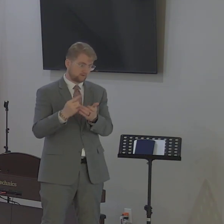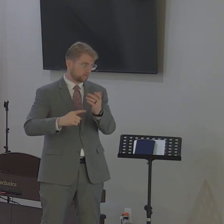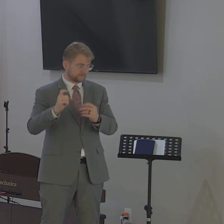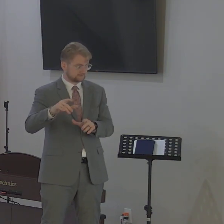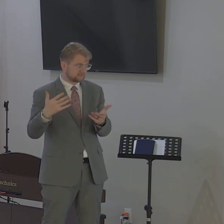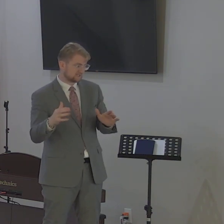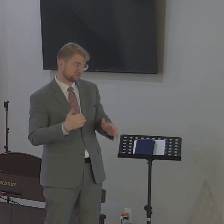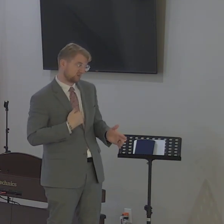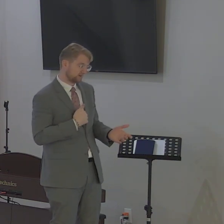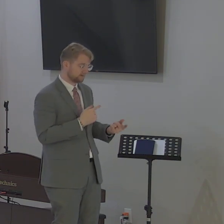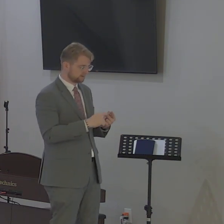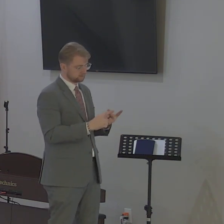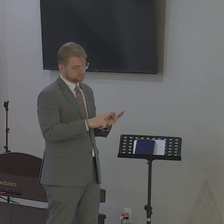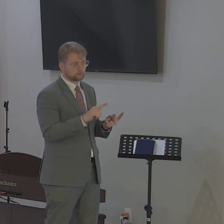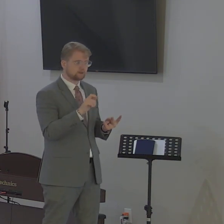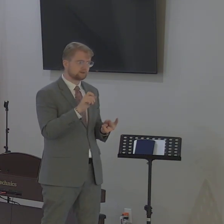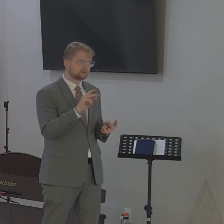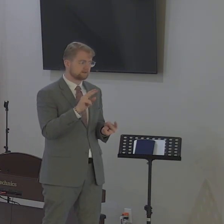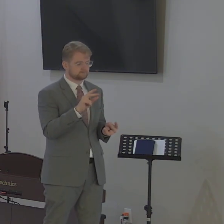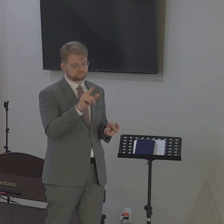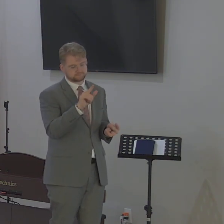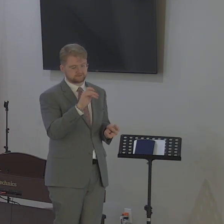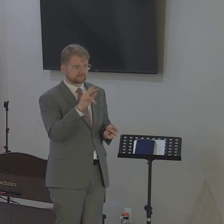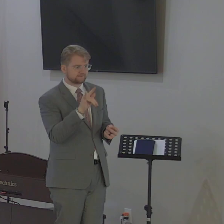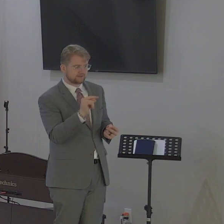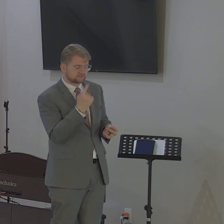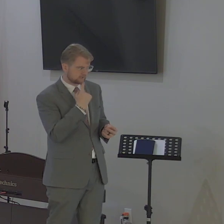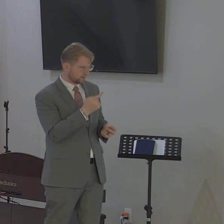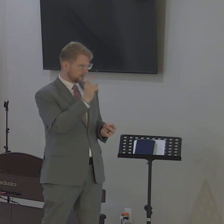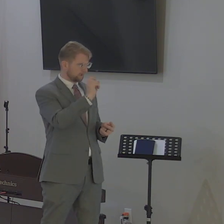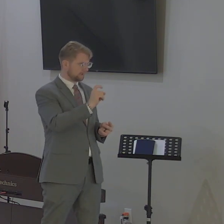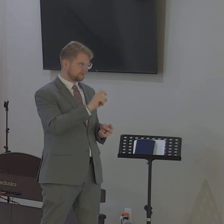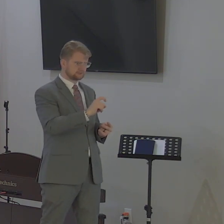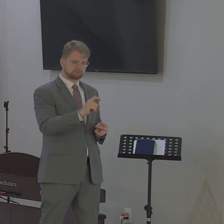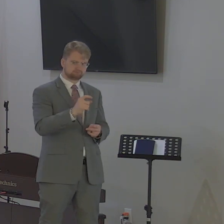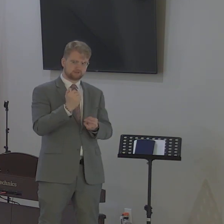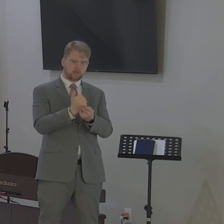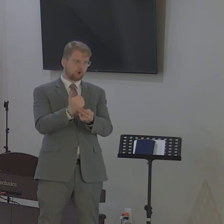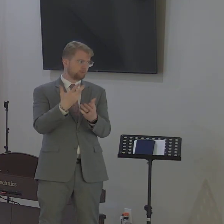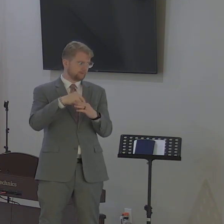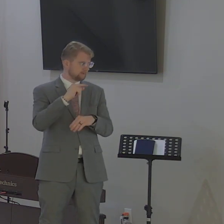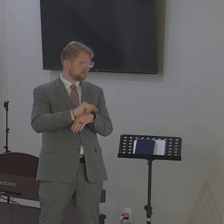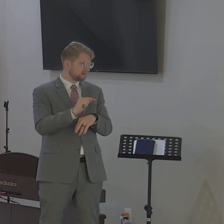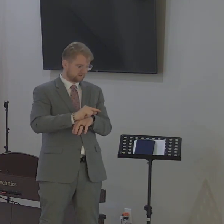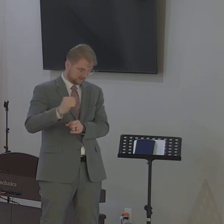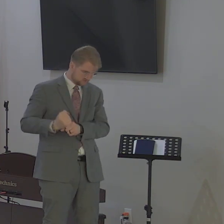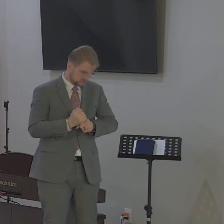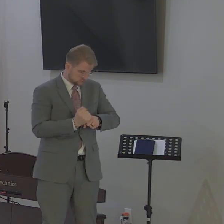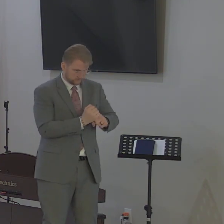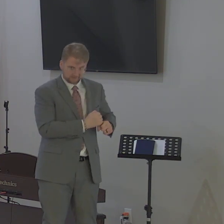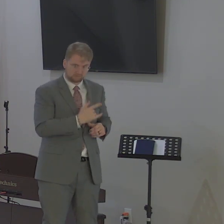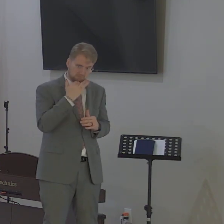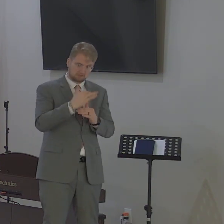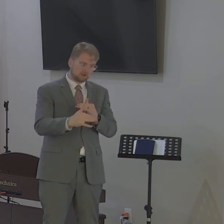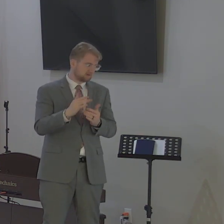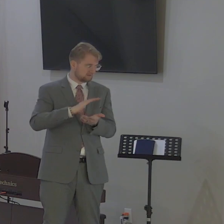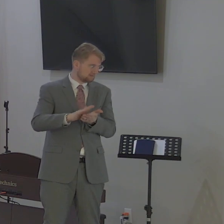The Levite could have said, I got a candle to take care of. I got some showbread to put on the table. I got some sweeping up to do. I got some blood to clean